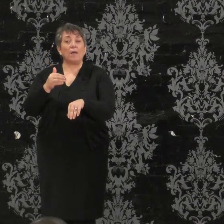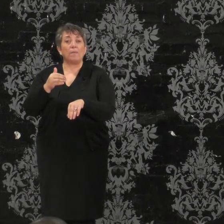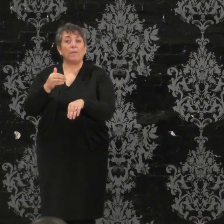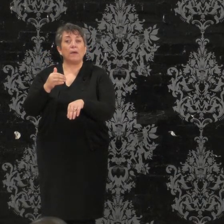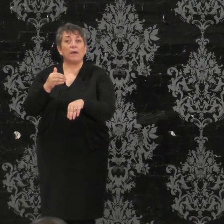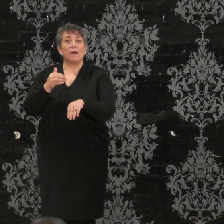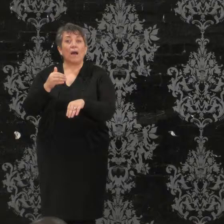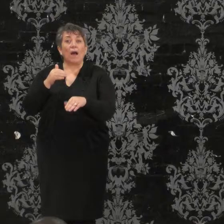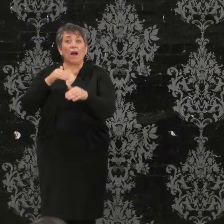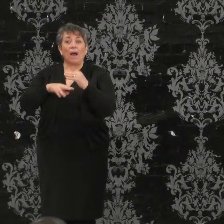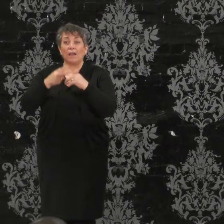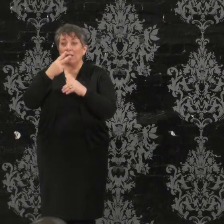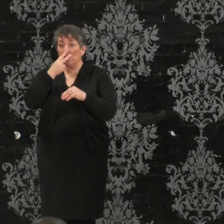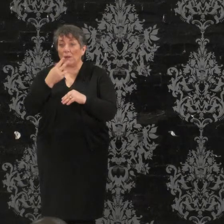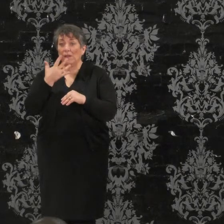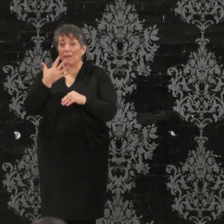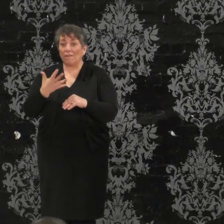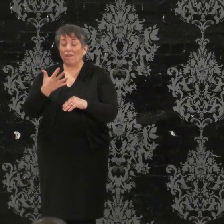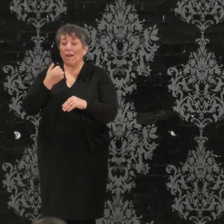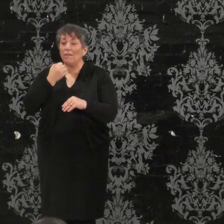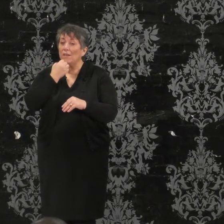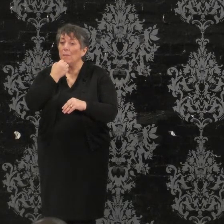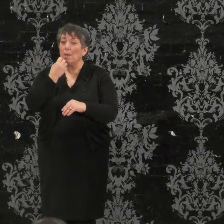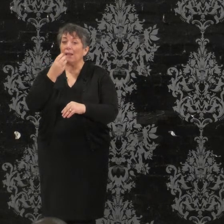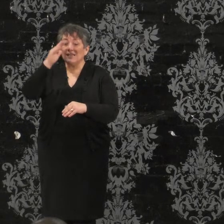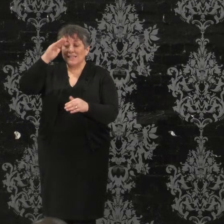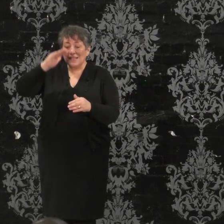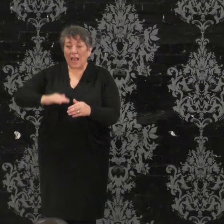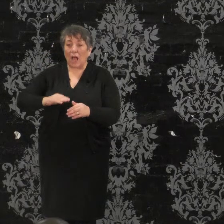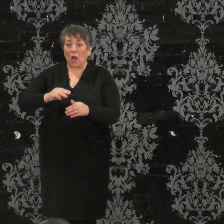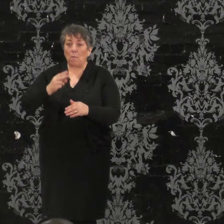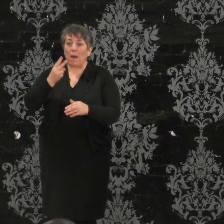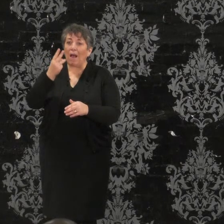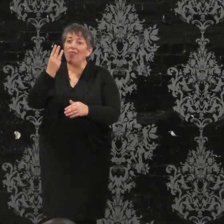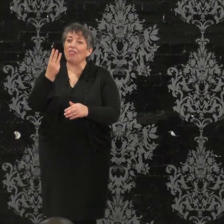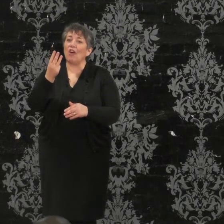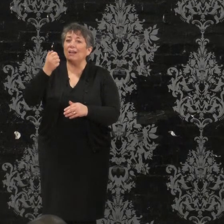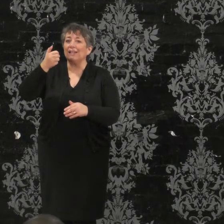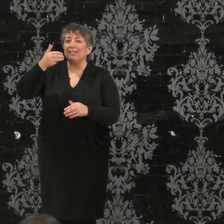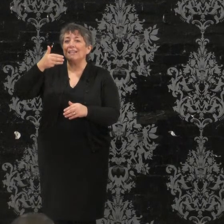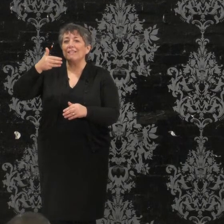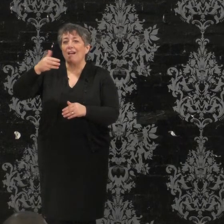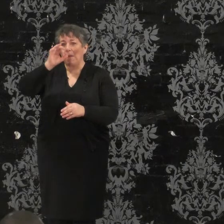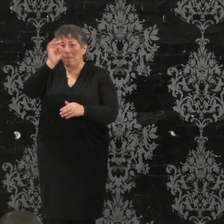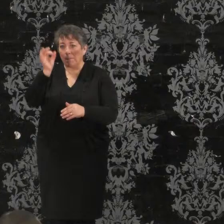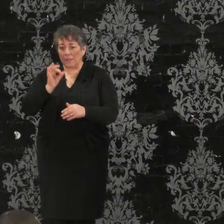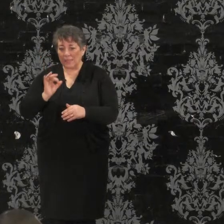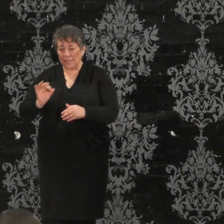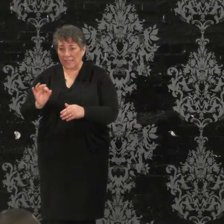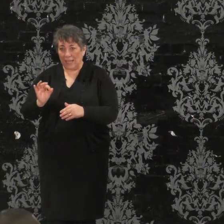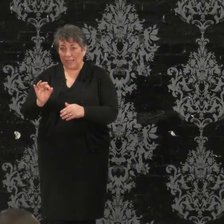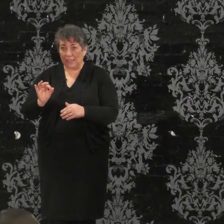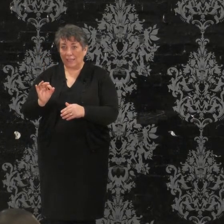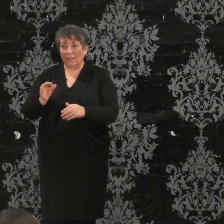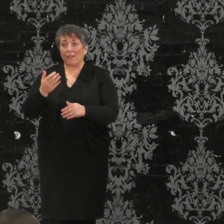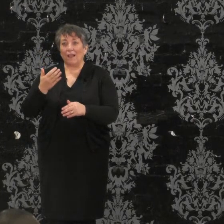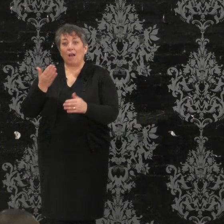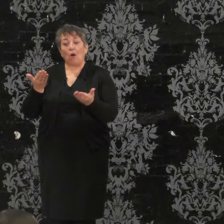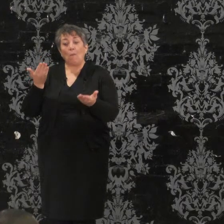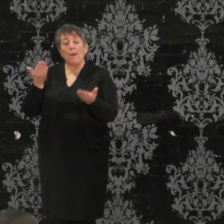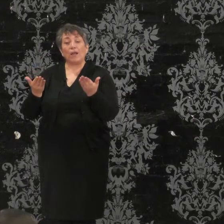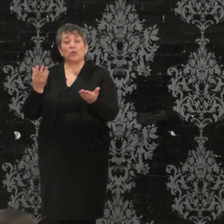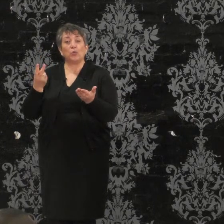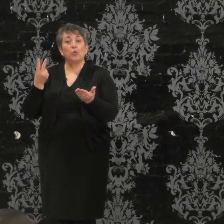down by 39% compared to 2019 and by 31% compared to 2018.